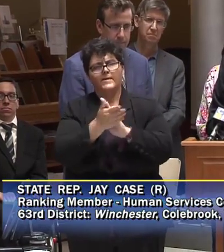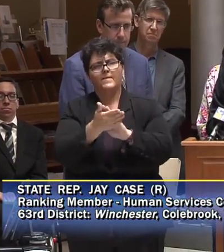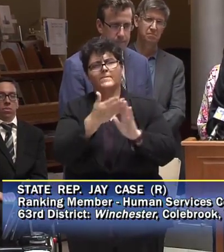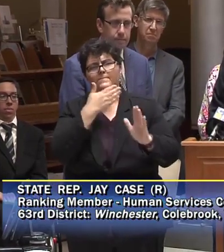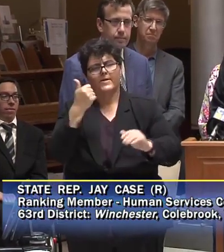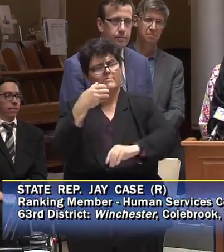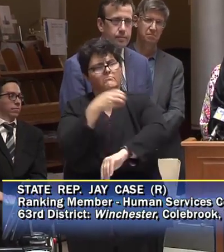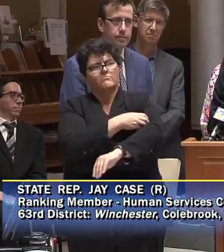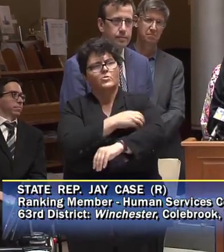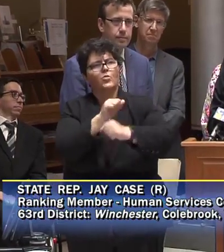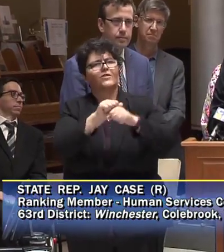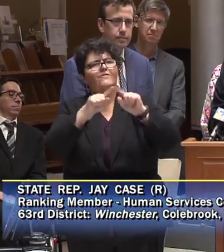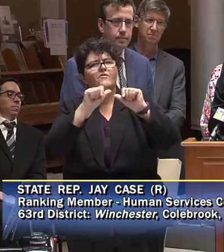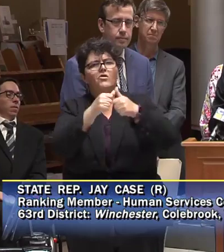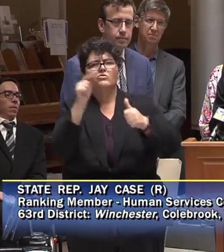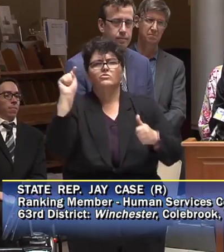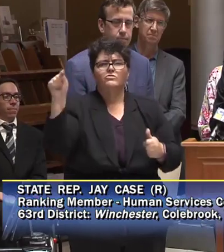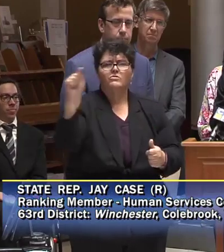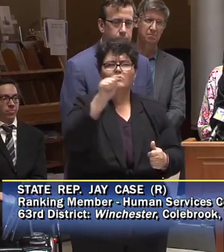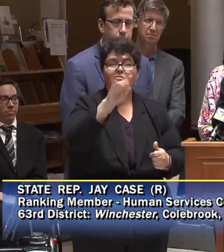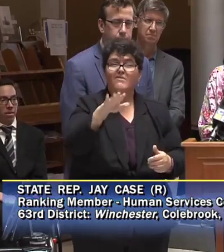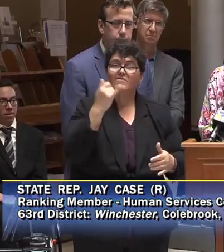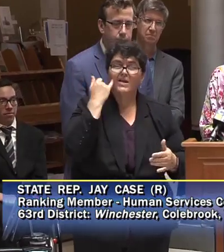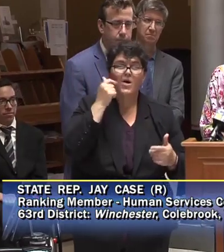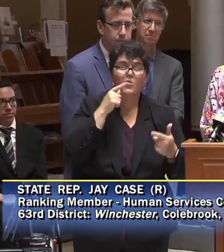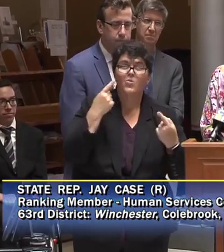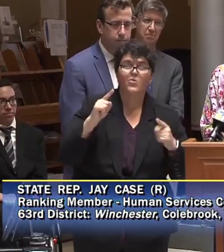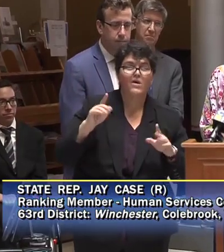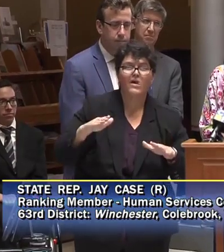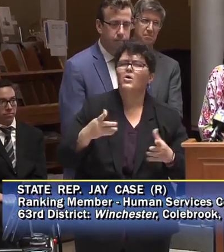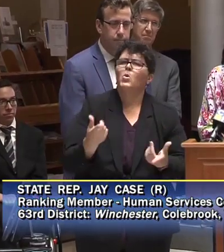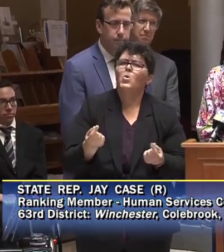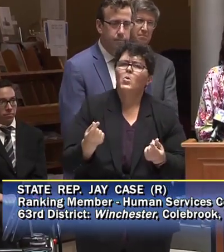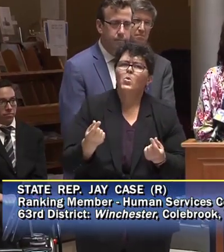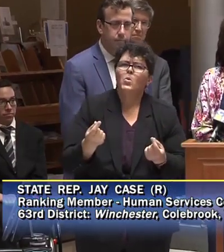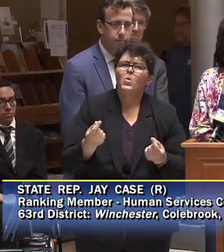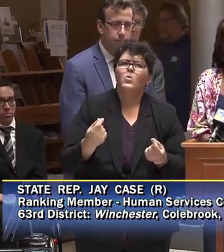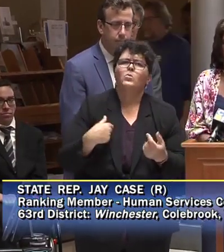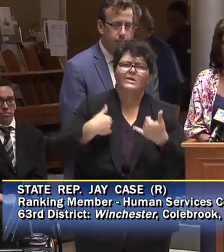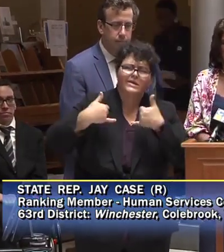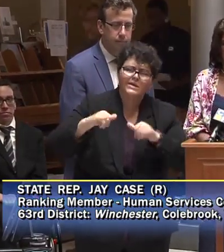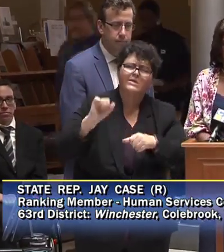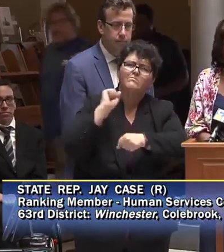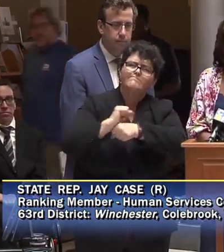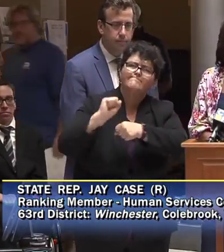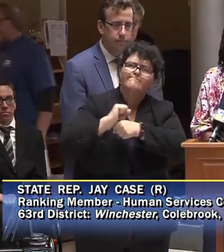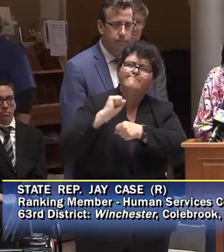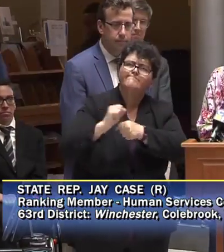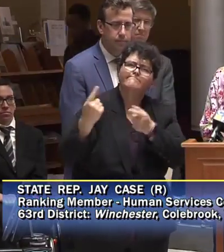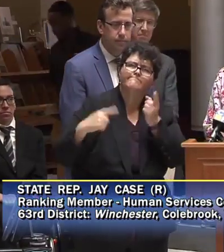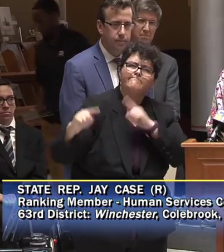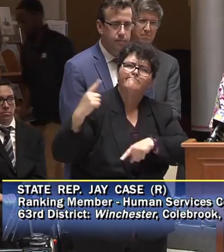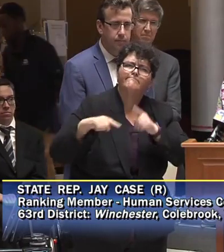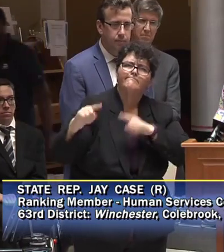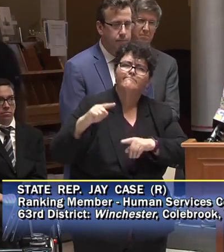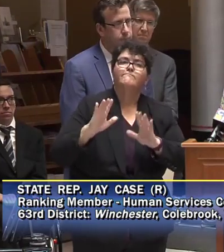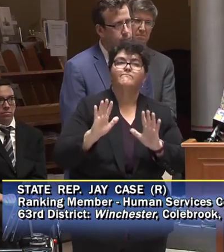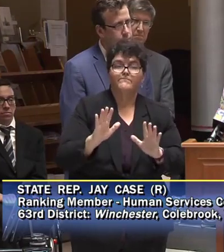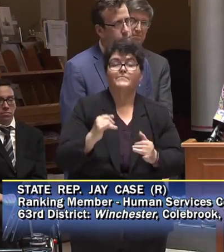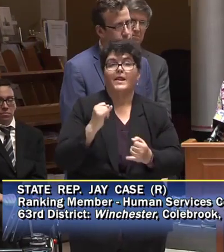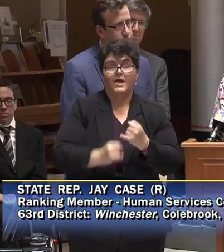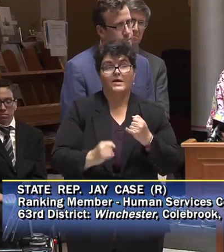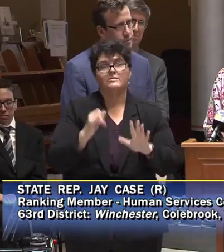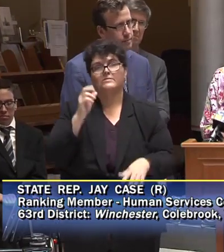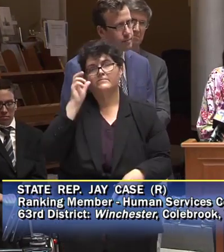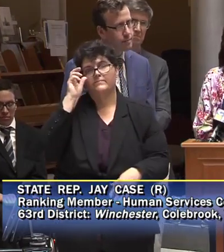working. But let's find out, because now we have the statistics and how we can make it work. And one last thing, and with Senator Lesser here and